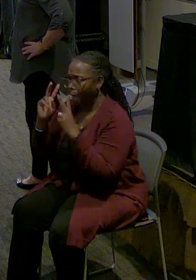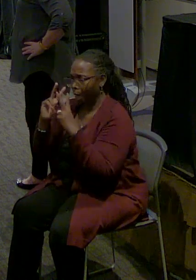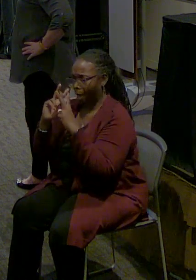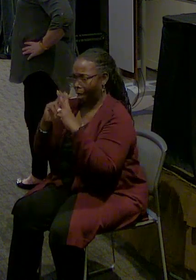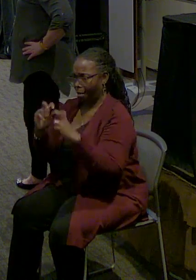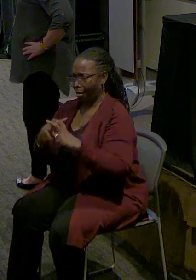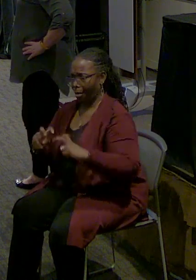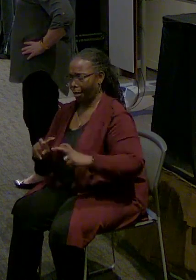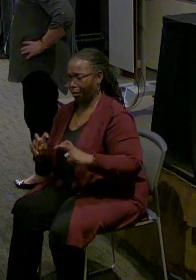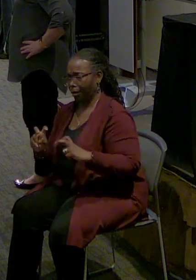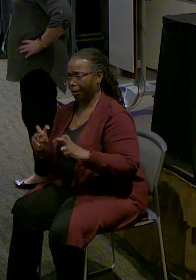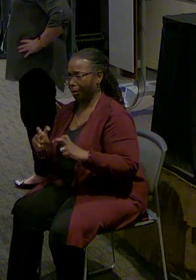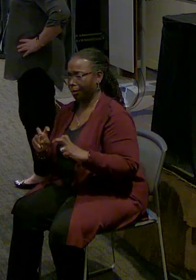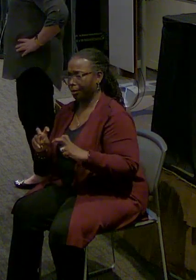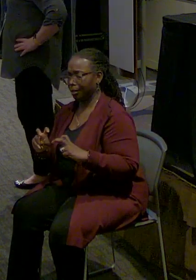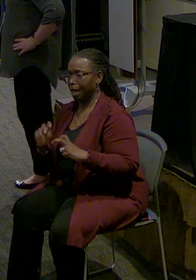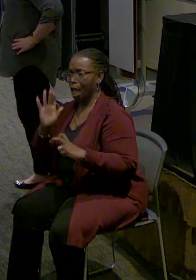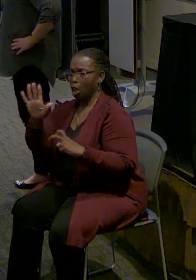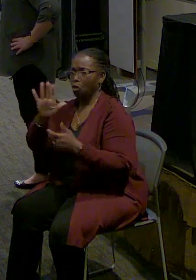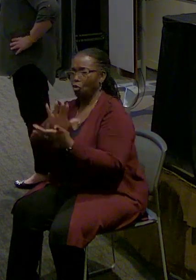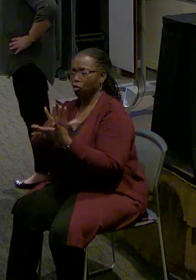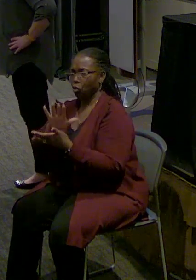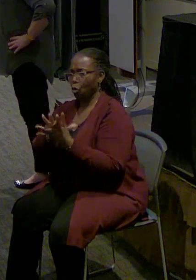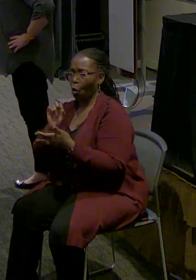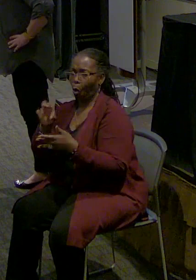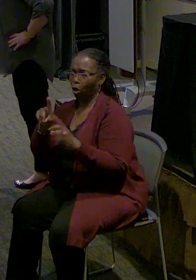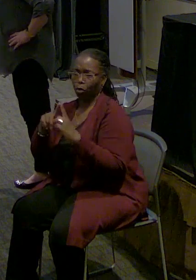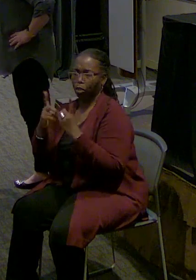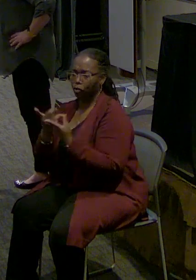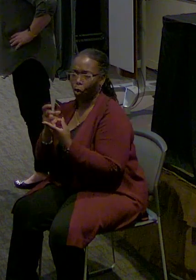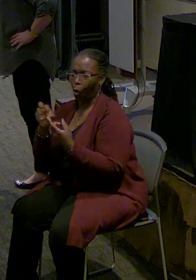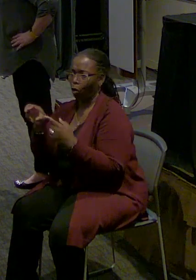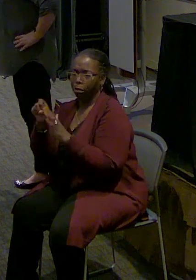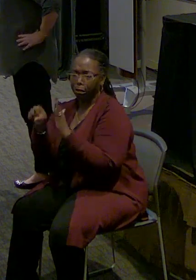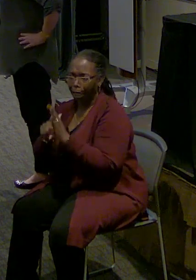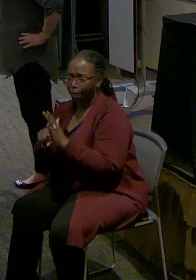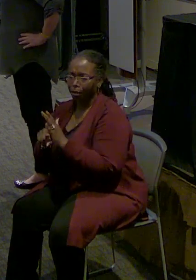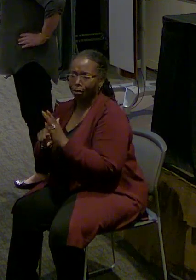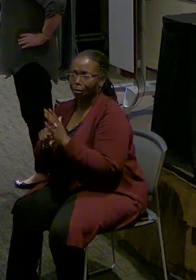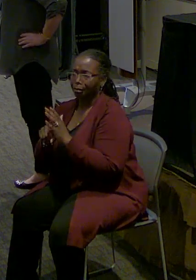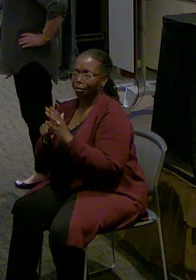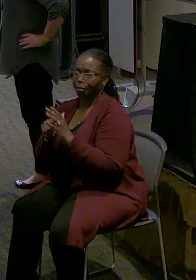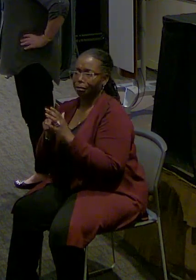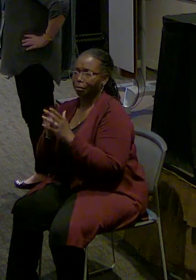analyzing in your school or district or state